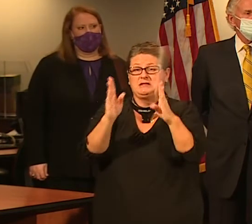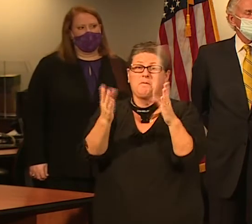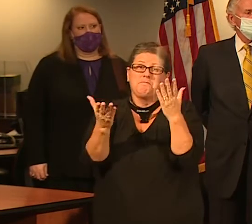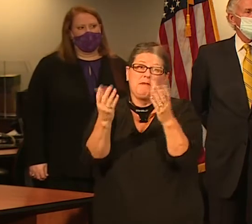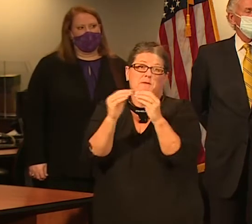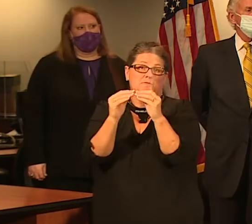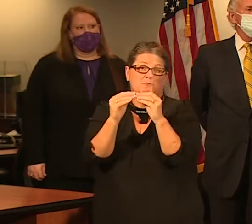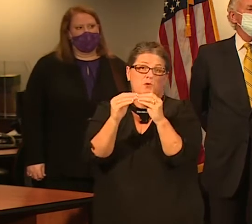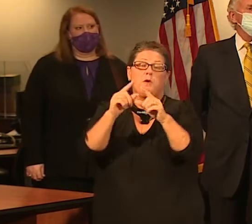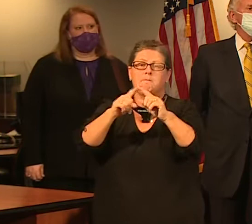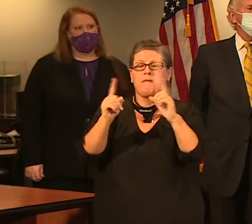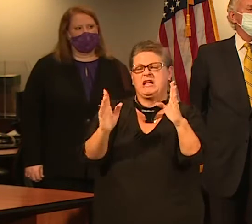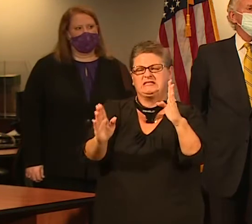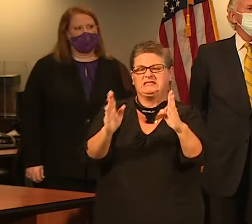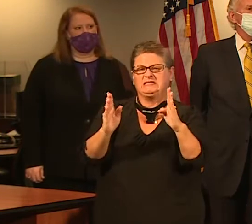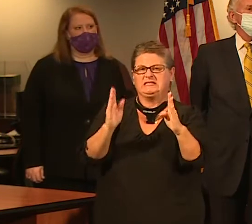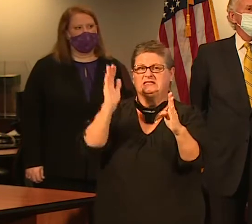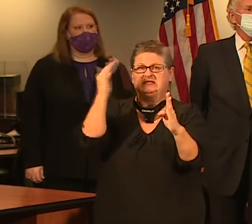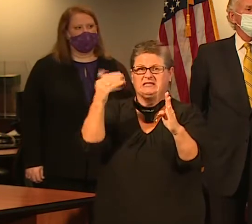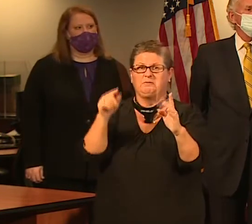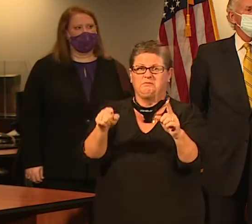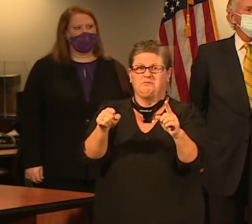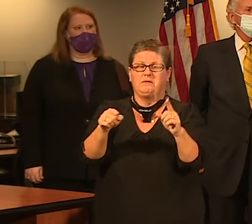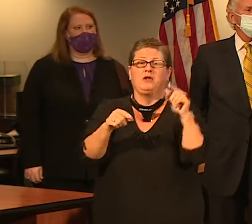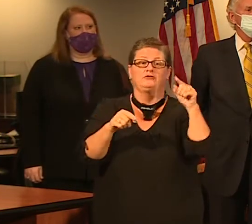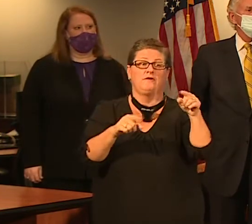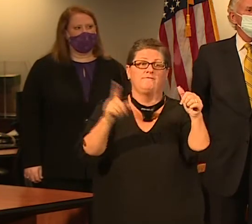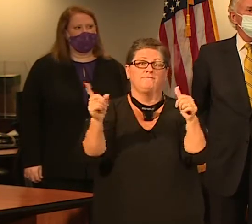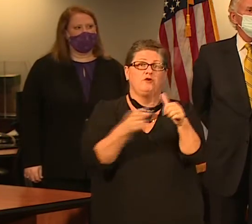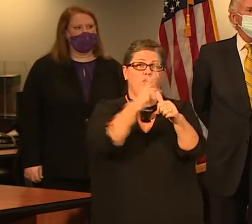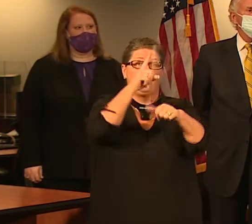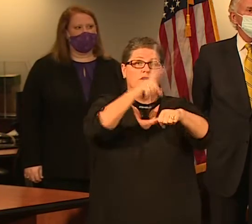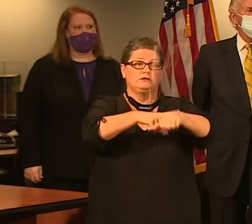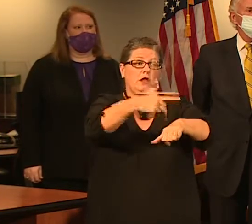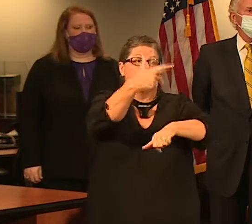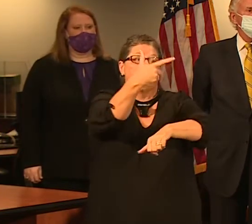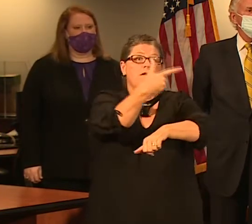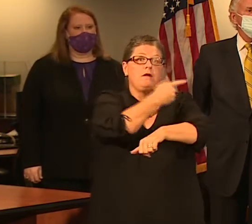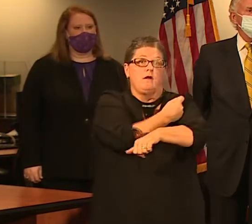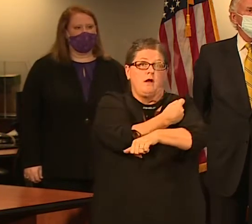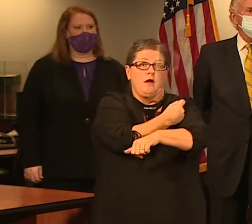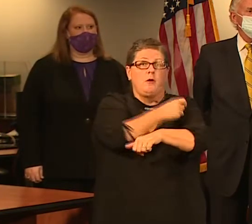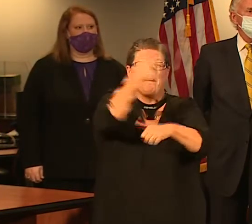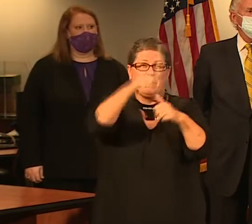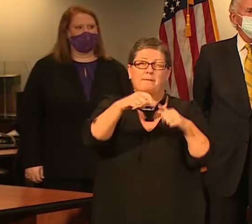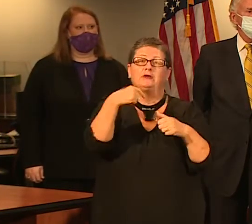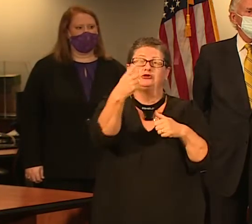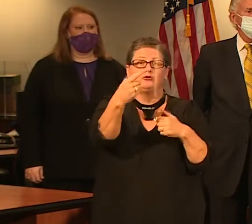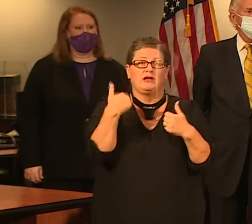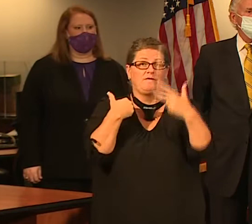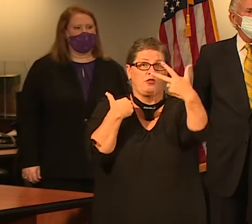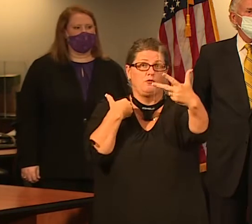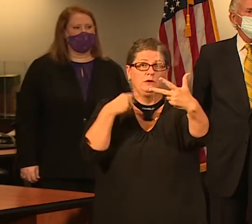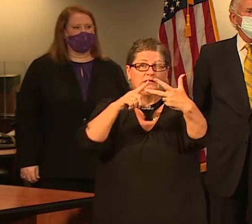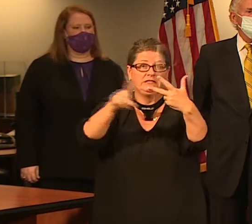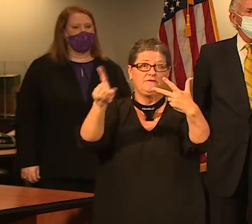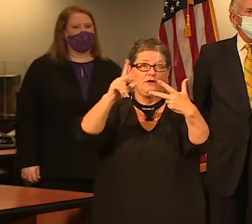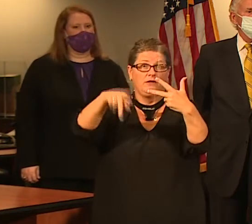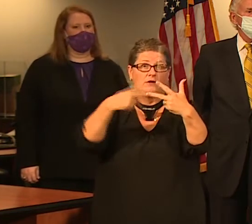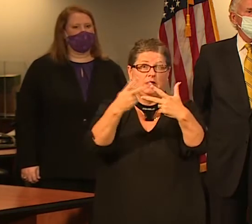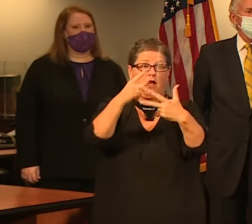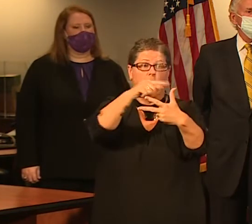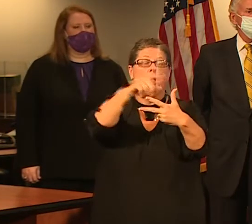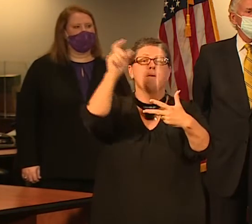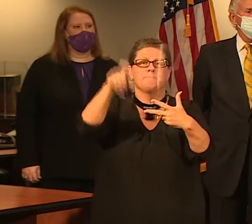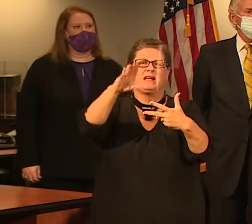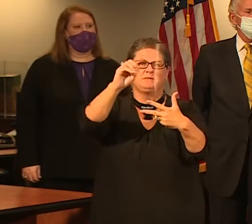Individuals that receive the first dose will need to receive the same brand of vaccine for the second dose.